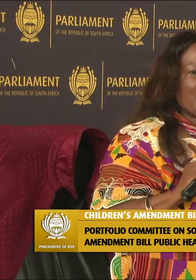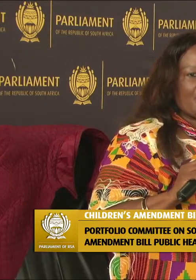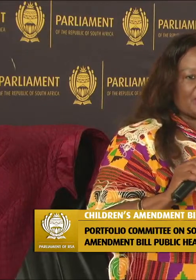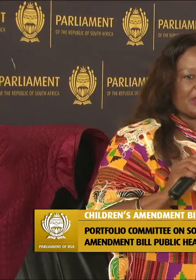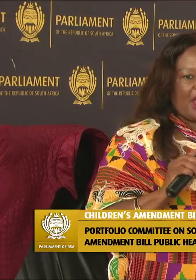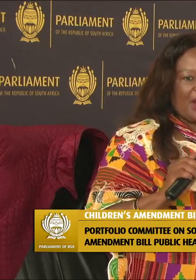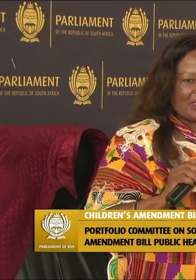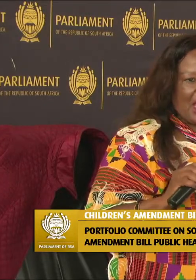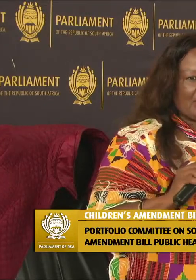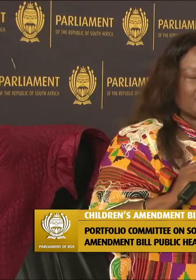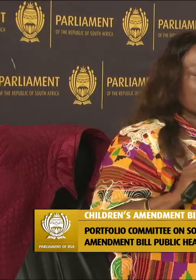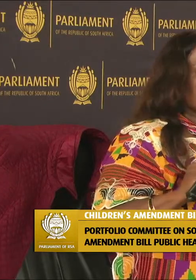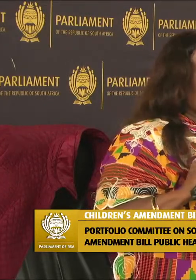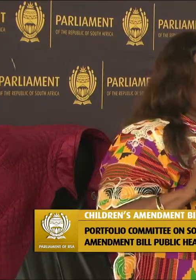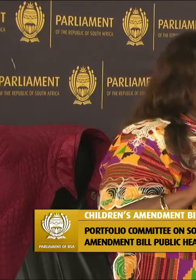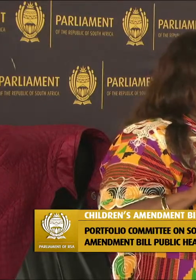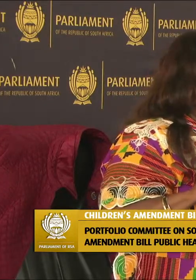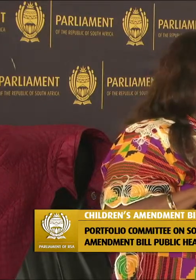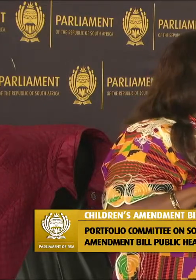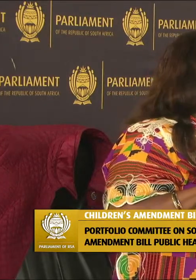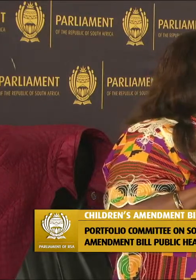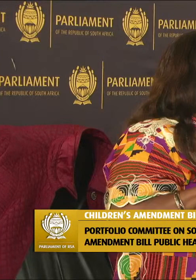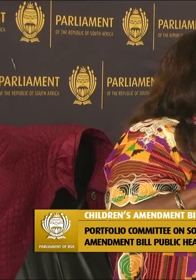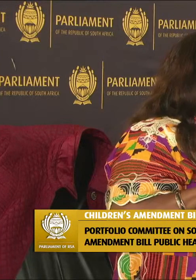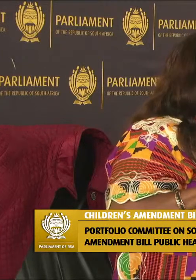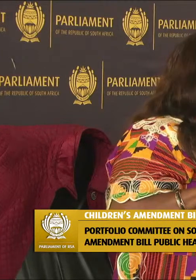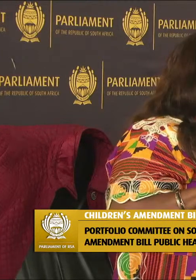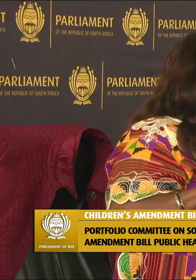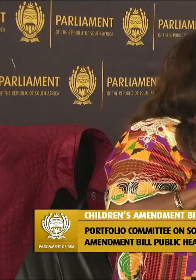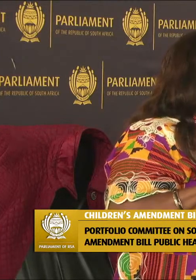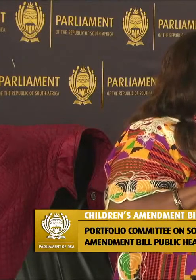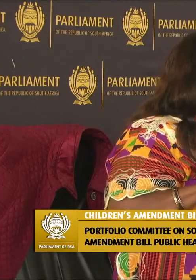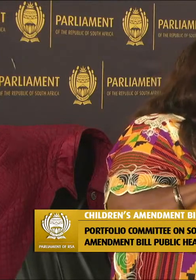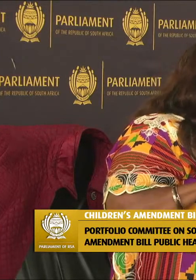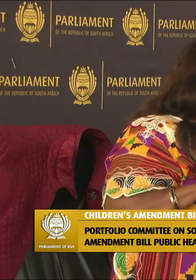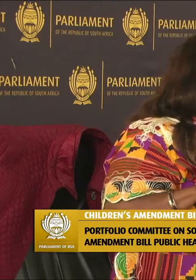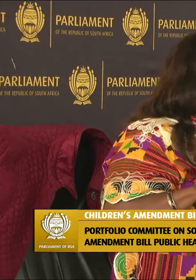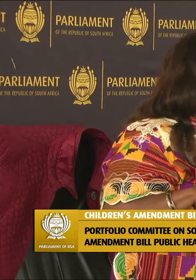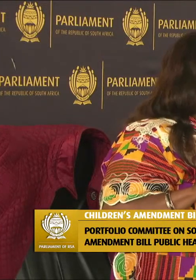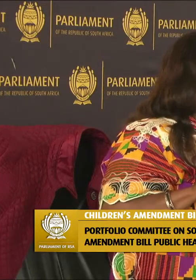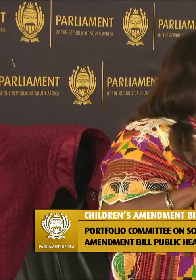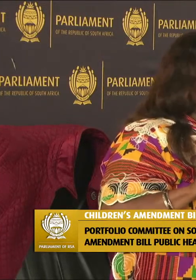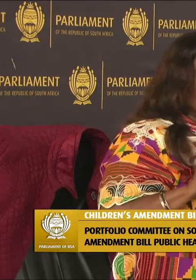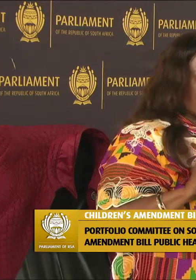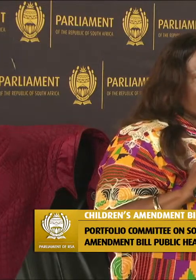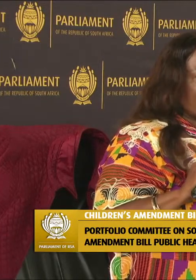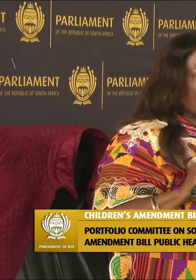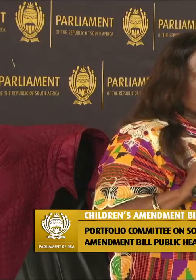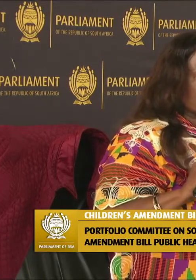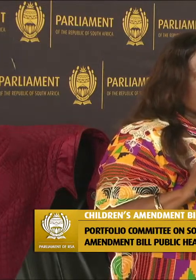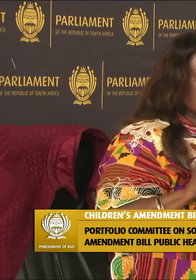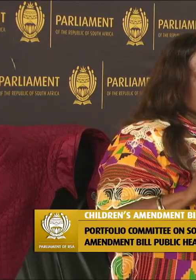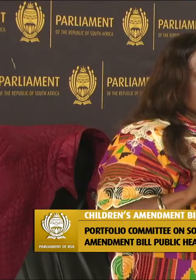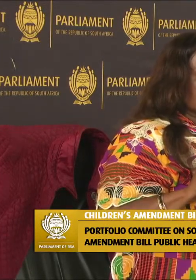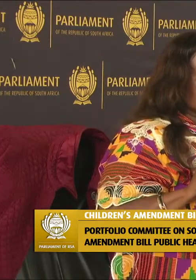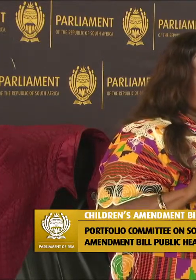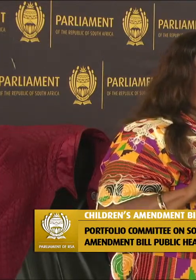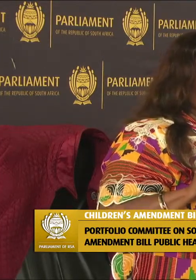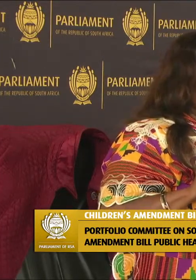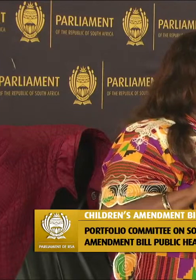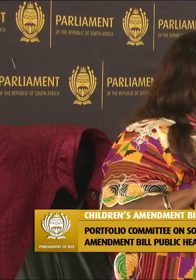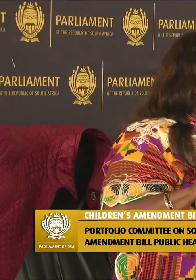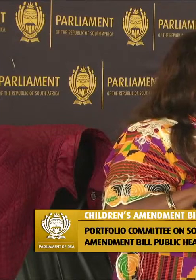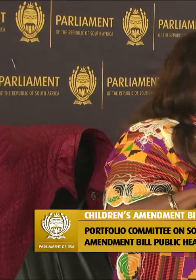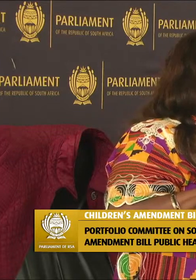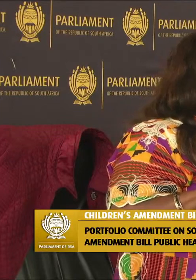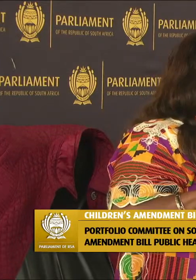at times singabazali abantwana bethu sibathengise into leyo eye izale nalento sithi